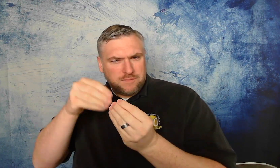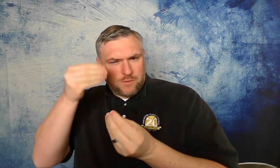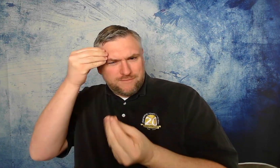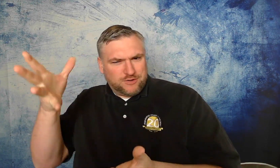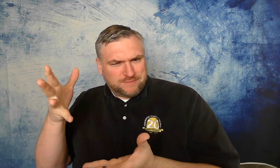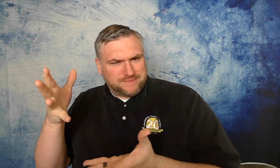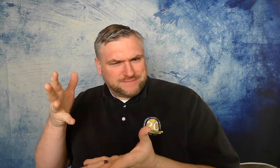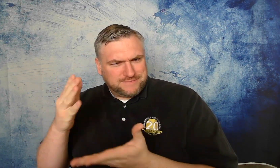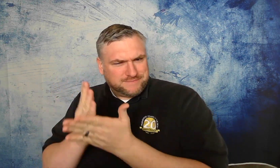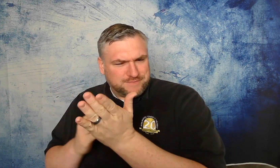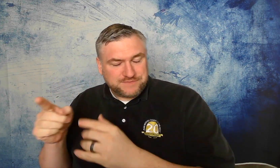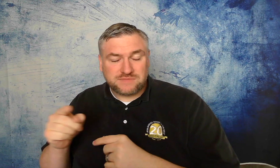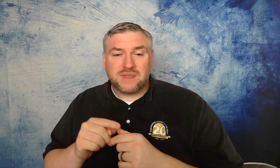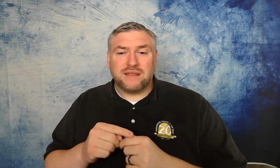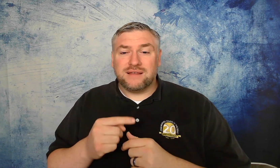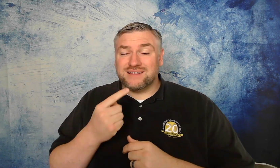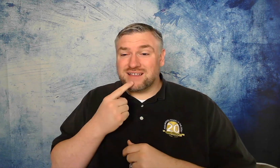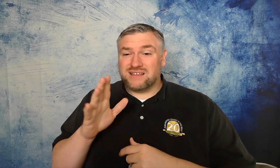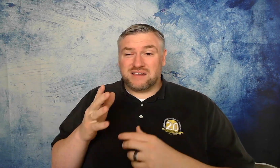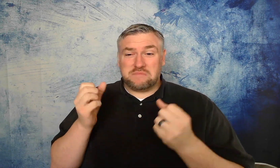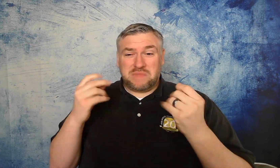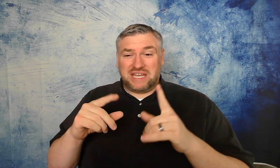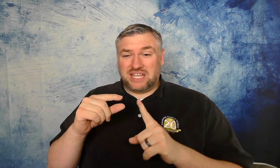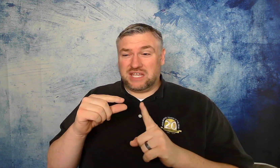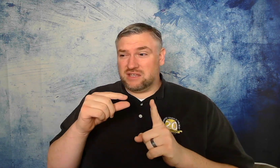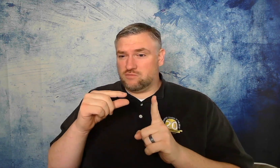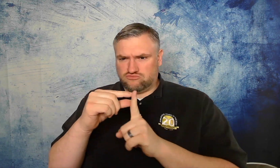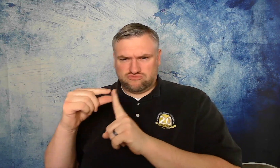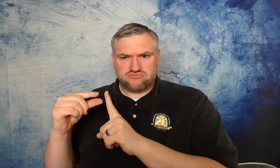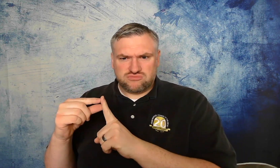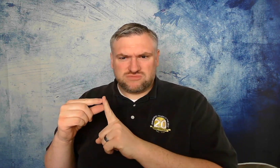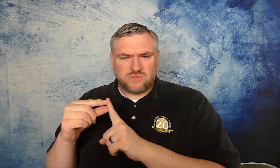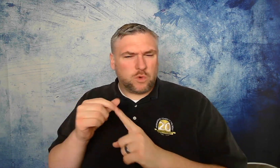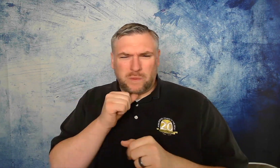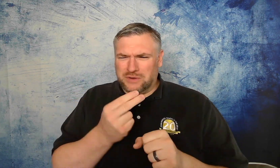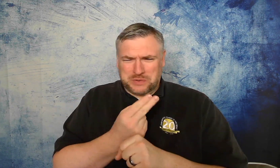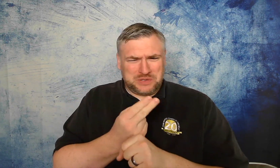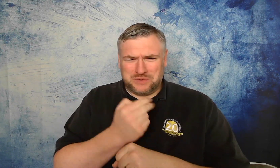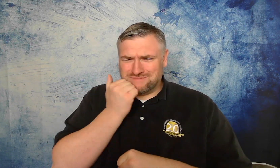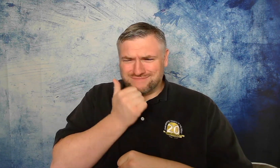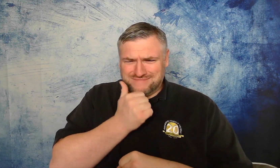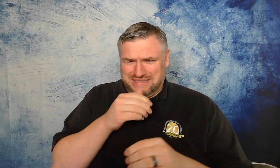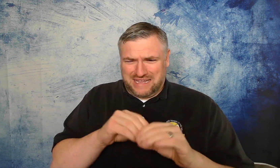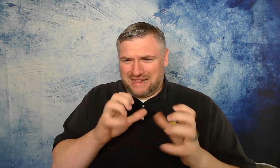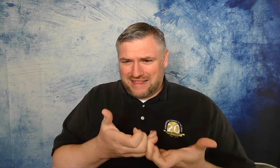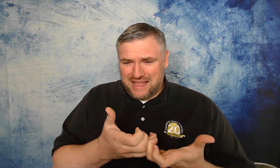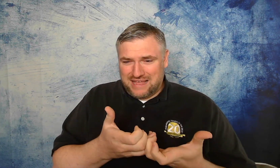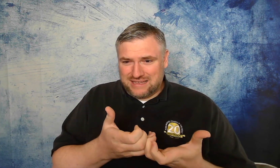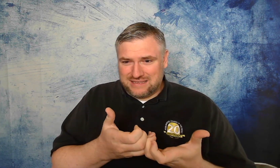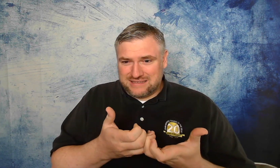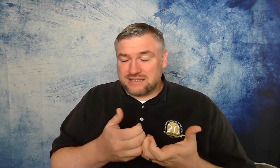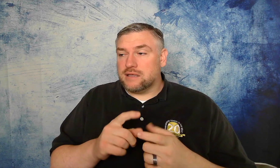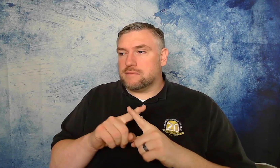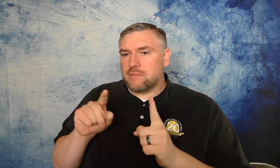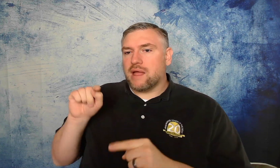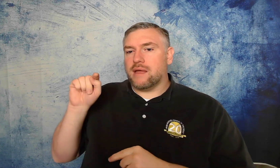More Information section, said many of the terms we don't use every day in classroom